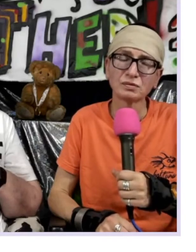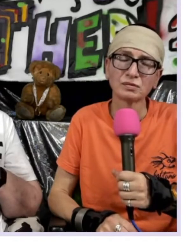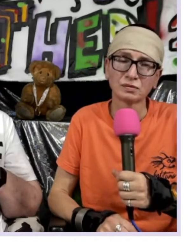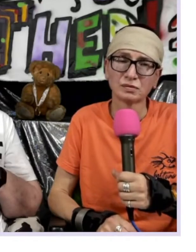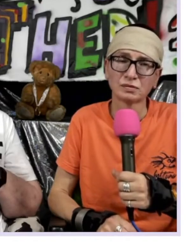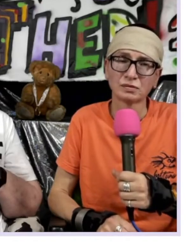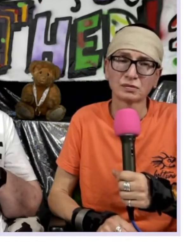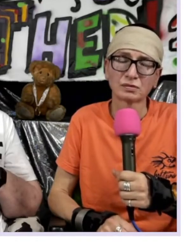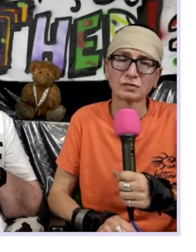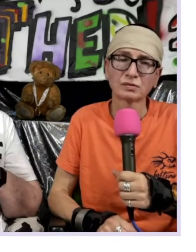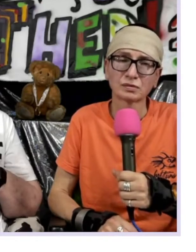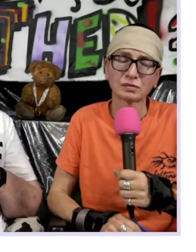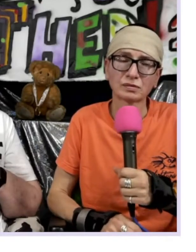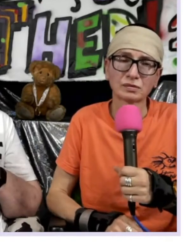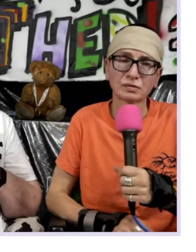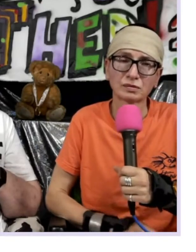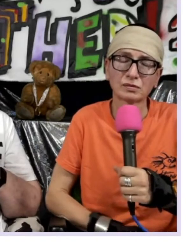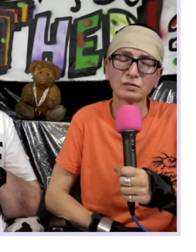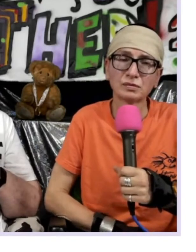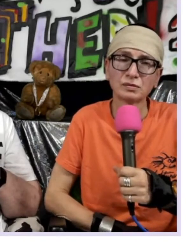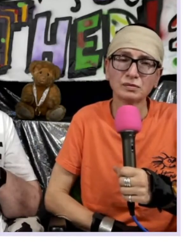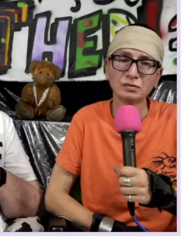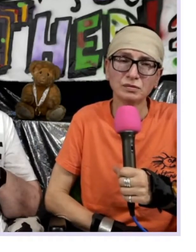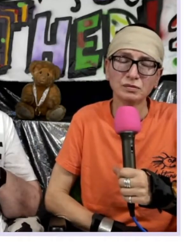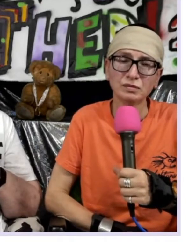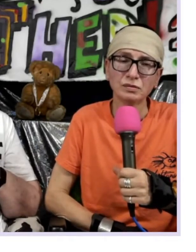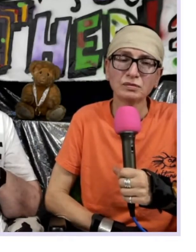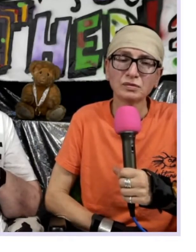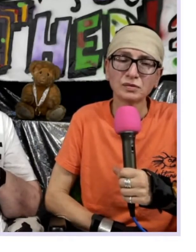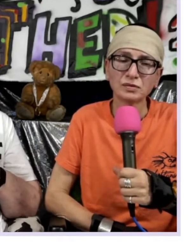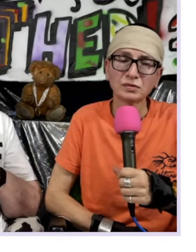cost. In terms of Birmingham, I mean, I think